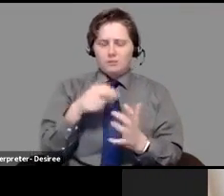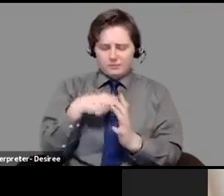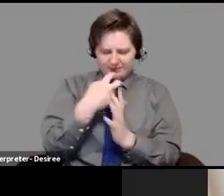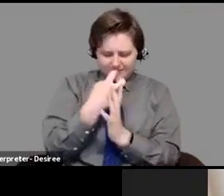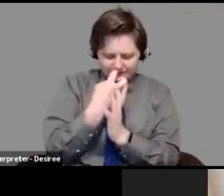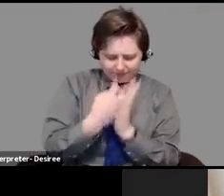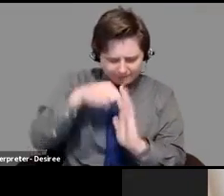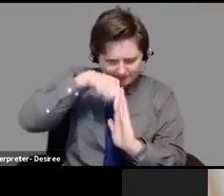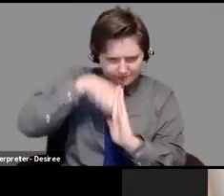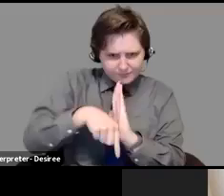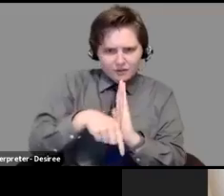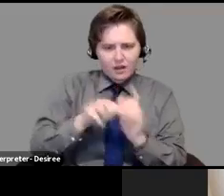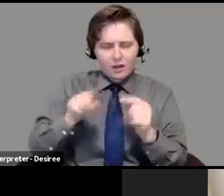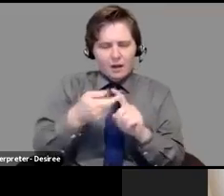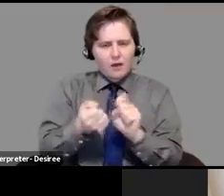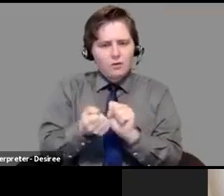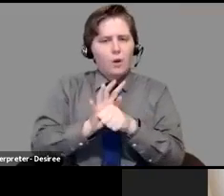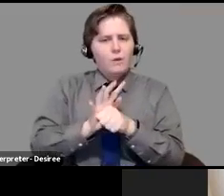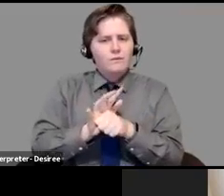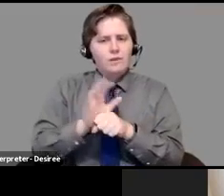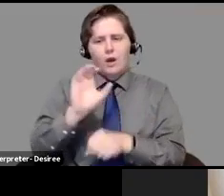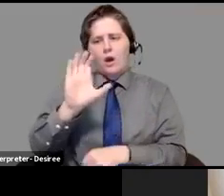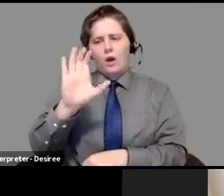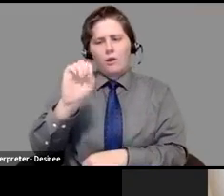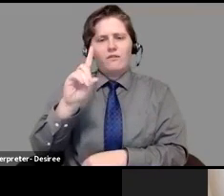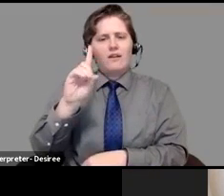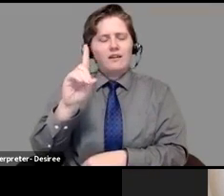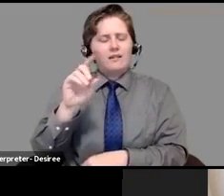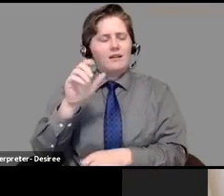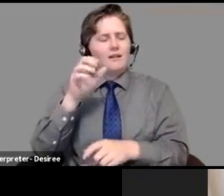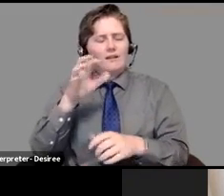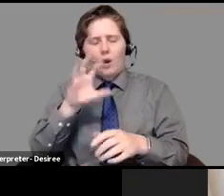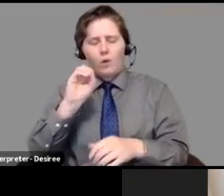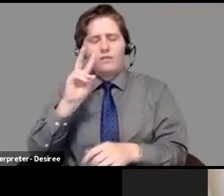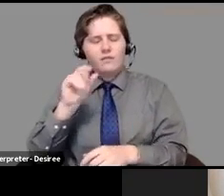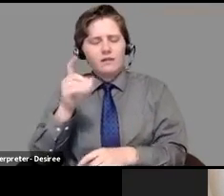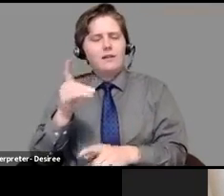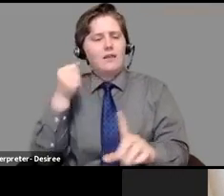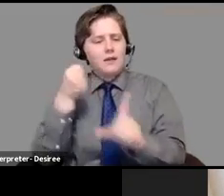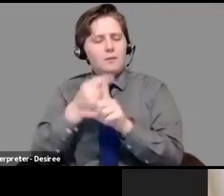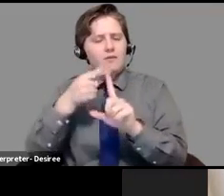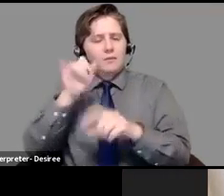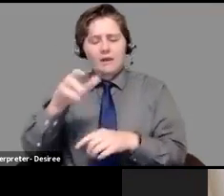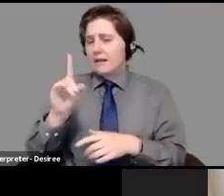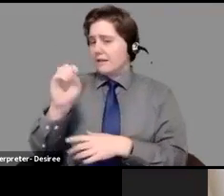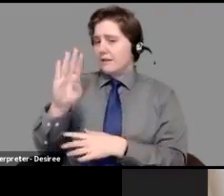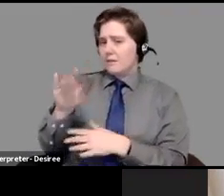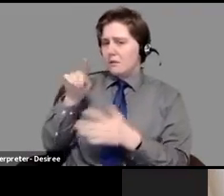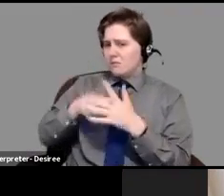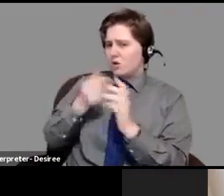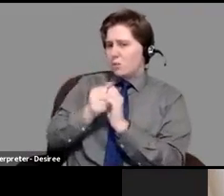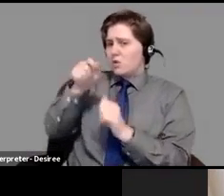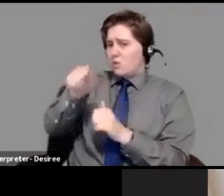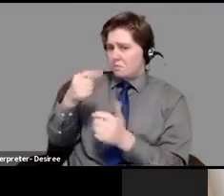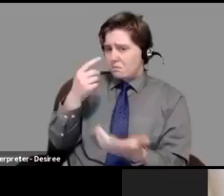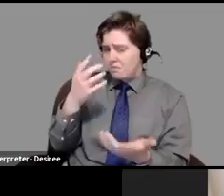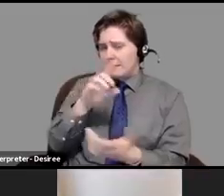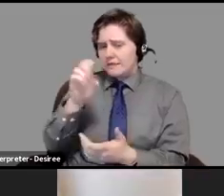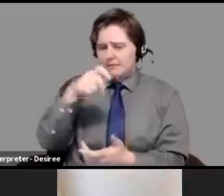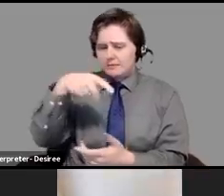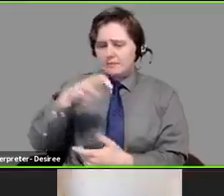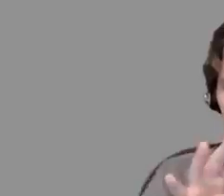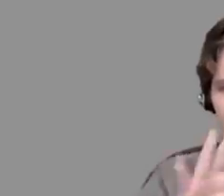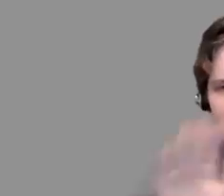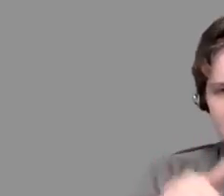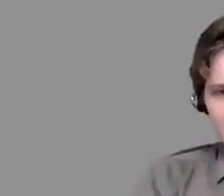deeper into COVID and the impact of that, of COVID. Deb, I want to start with you and, you know, Zeph Center and